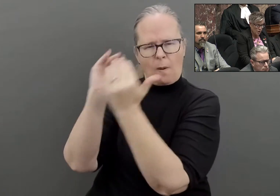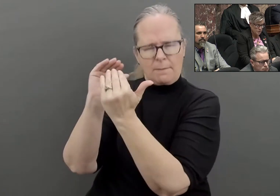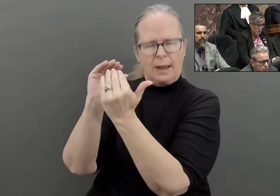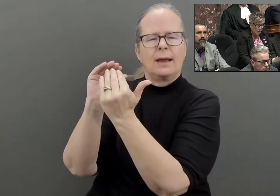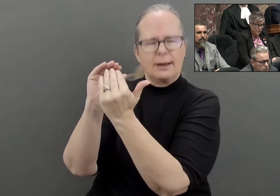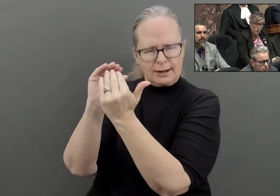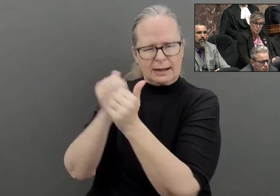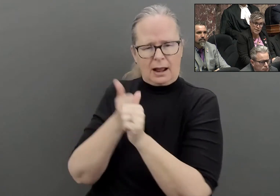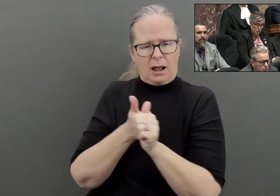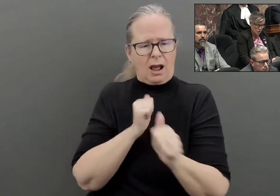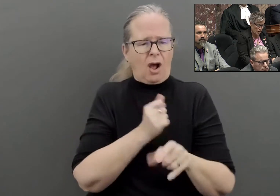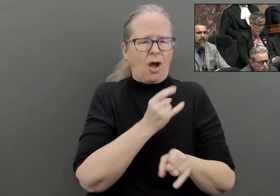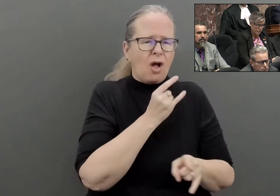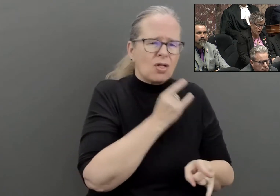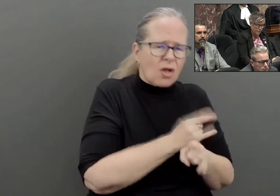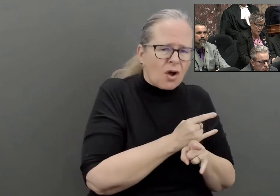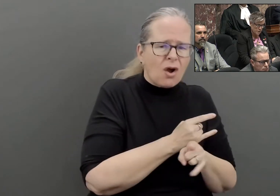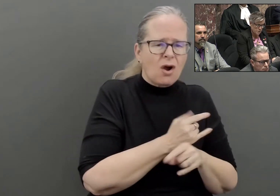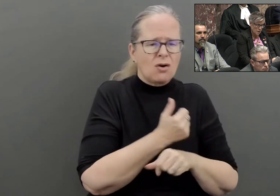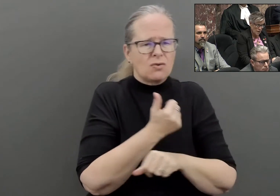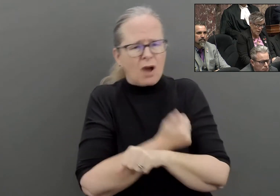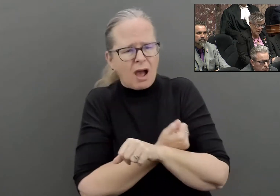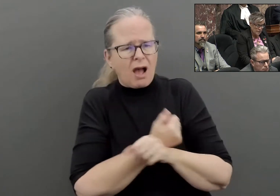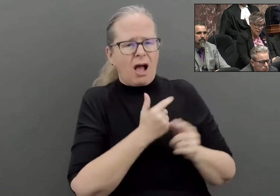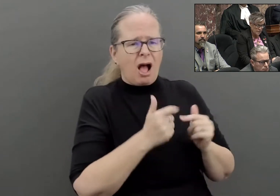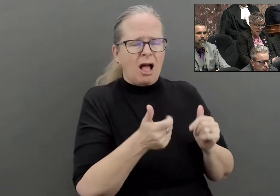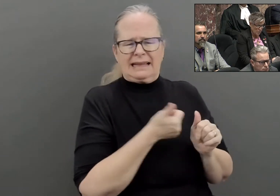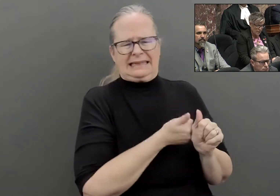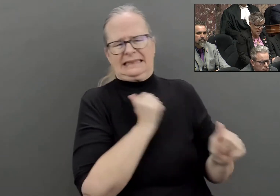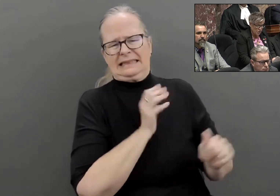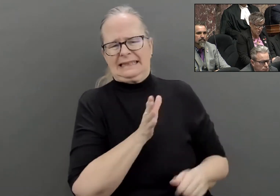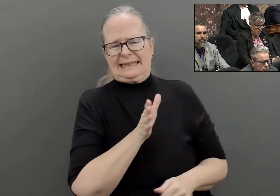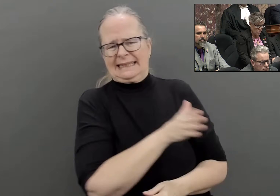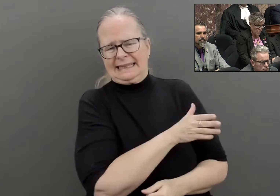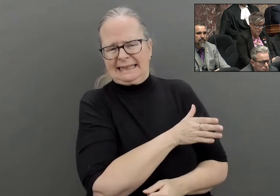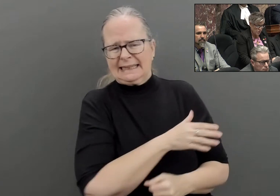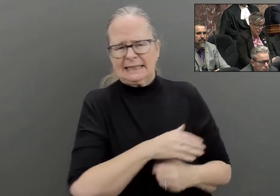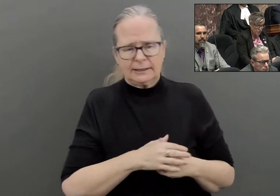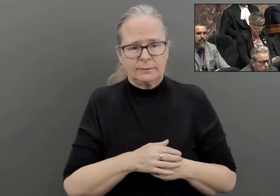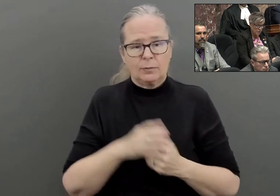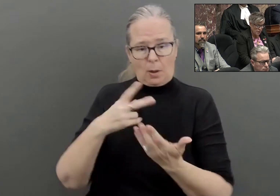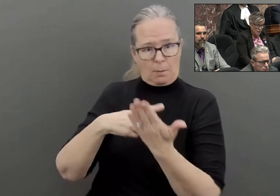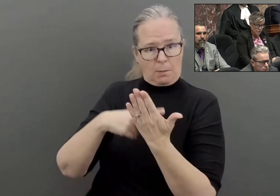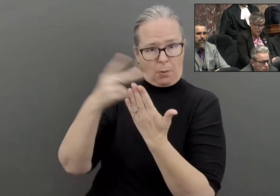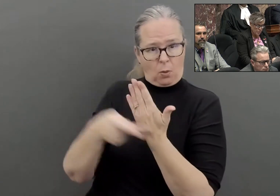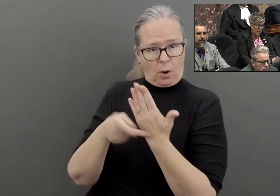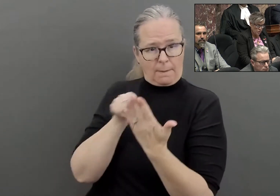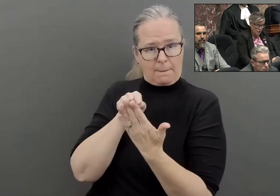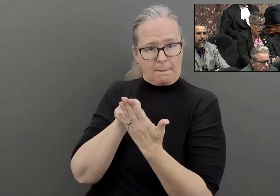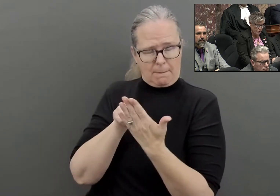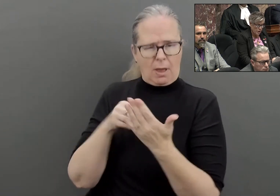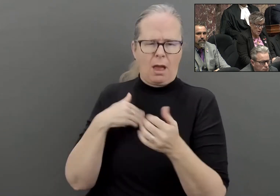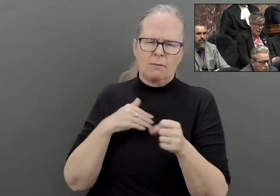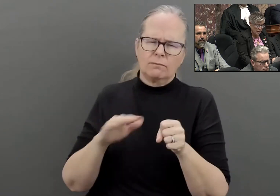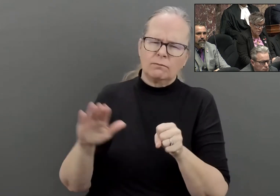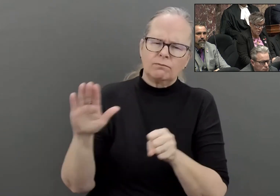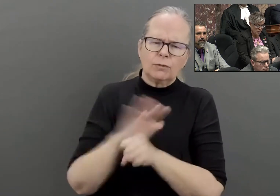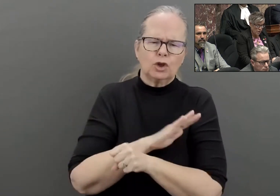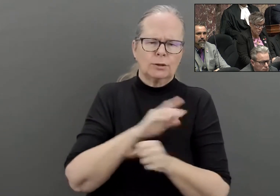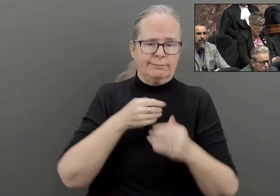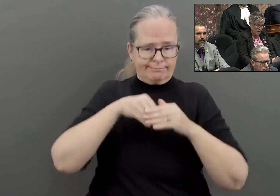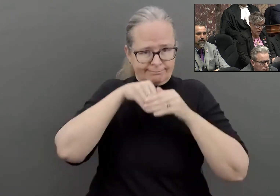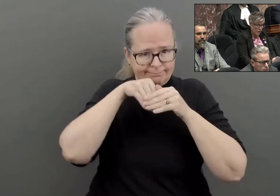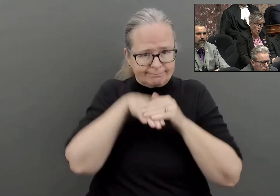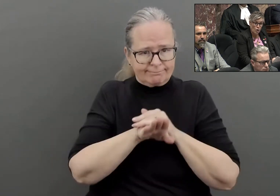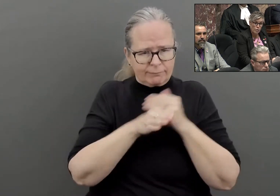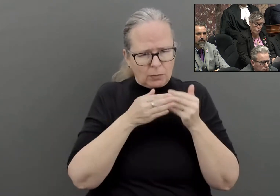aftercare upon successful completion of the 4 phases: intake stabilization, reintegration, developing your recovery, and continuing